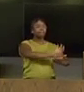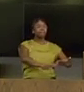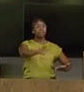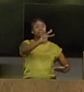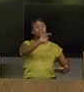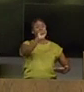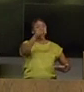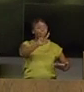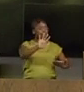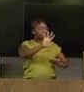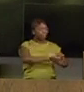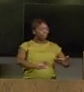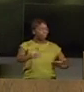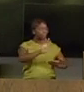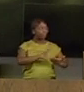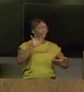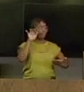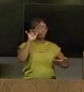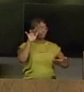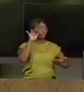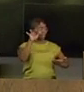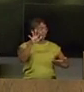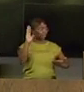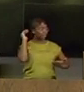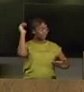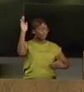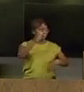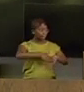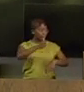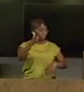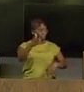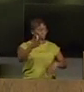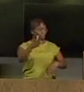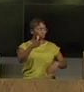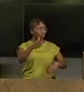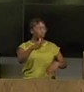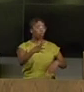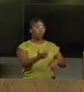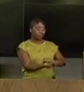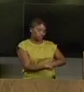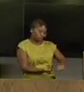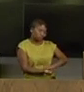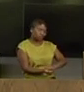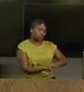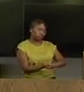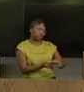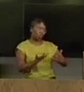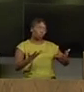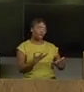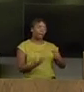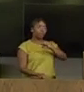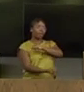people with the highest number of hand washing areas is in